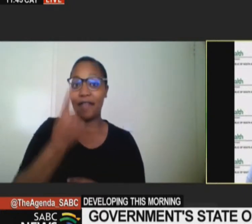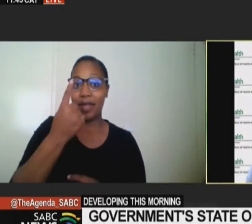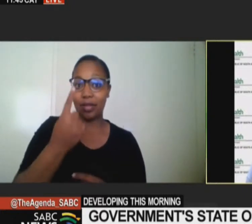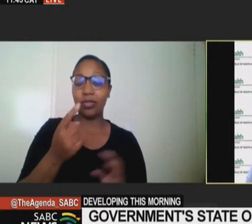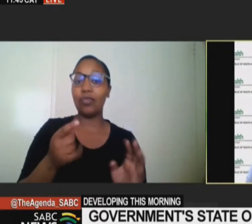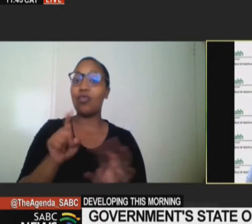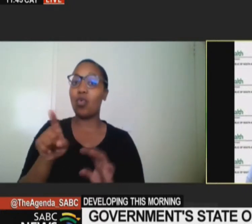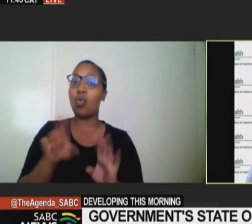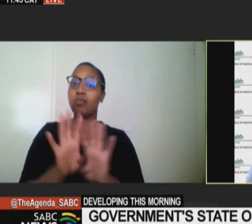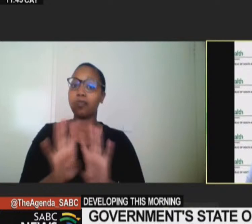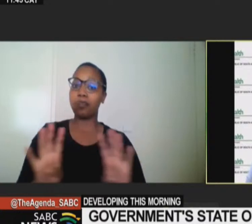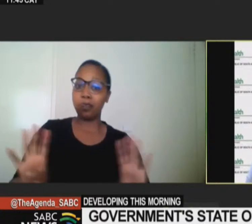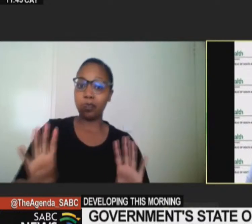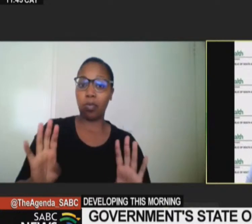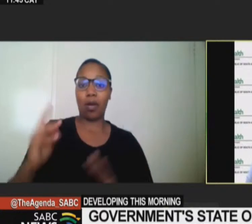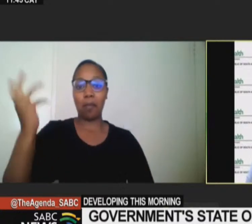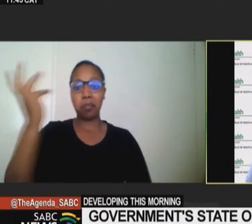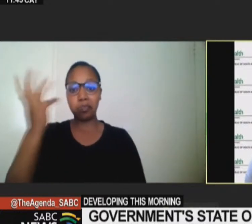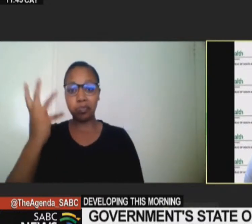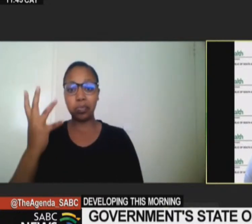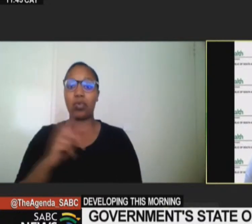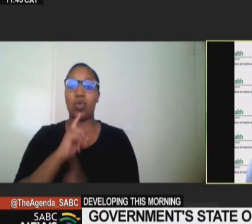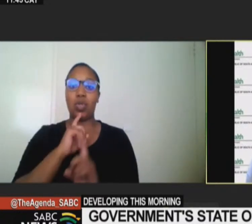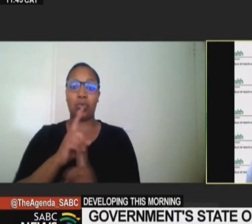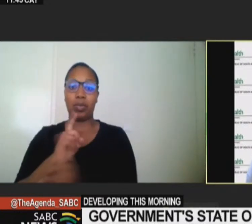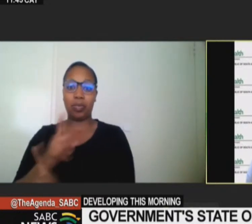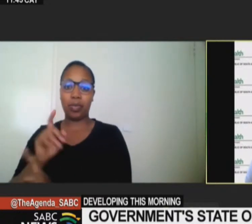to respond. Then I'll take another batch.